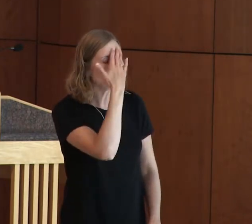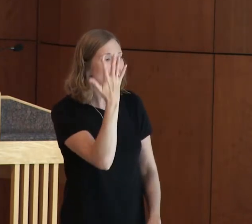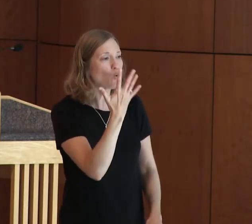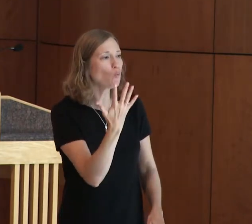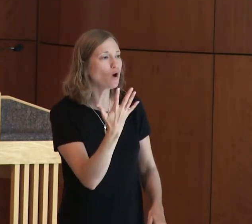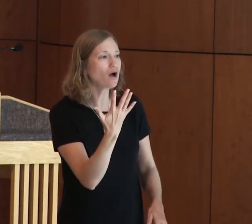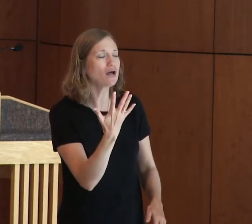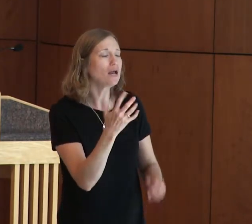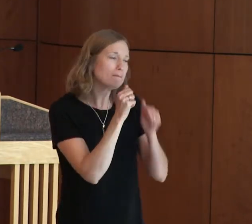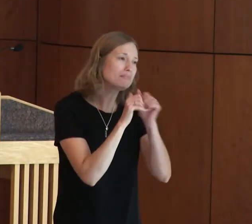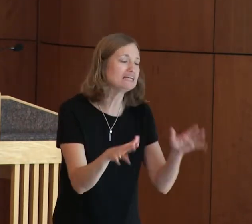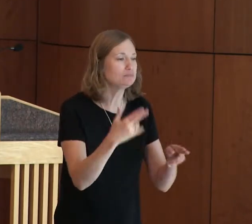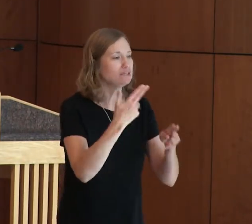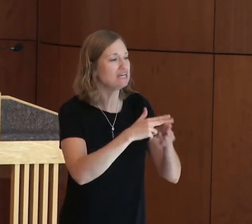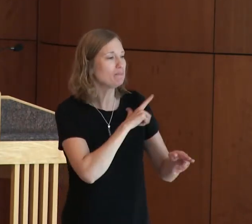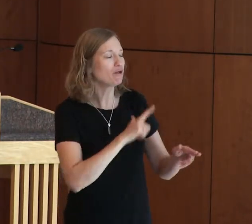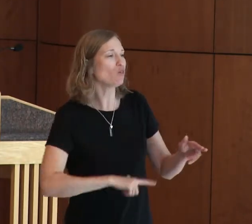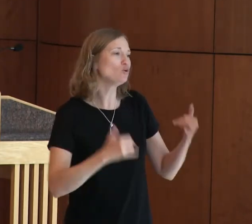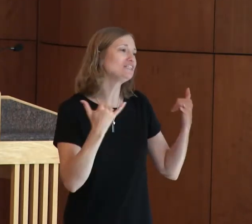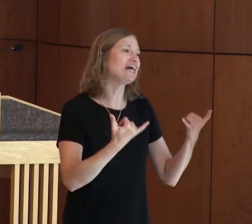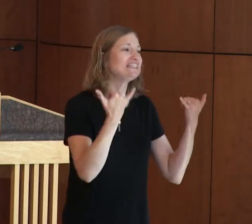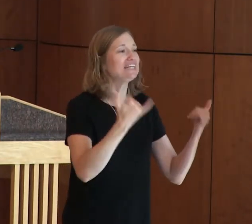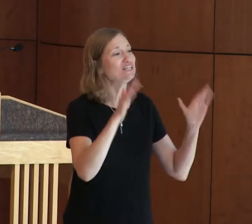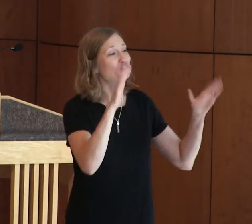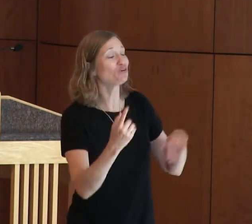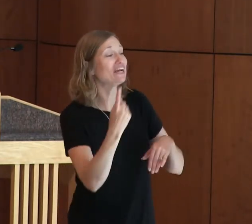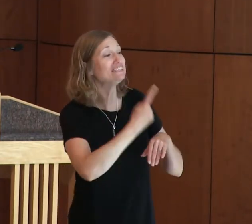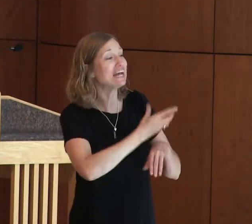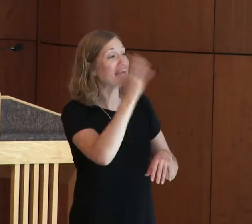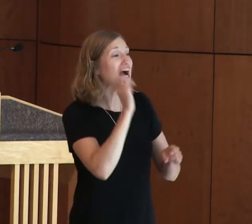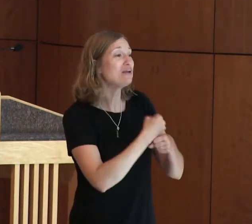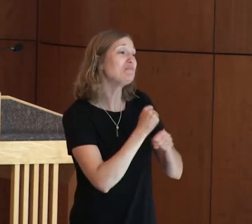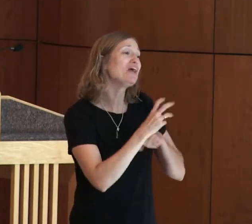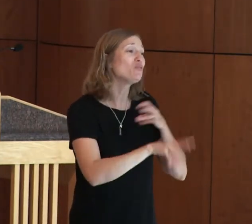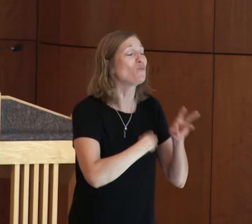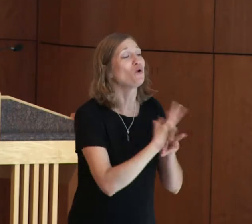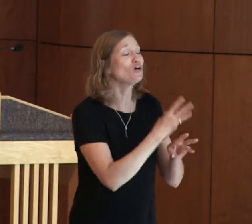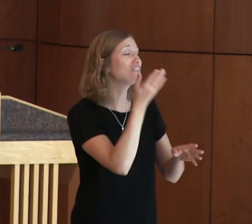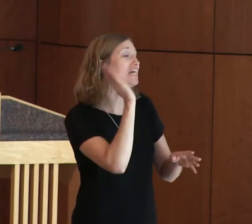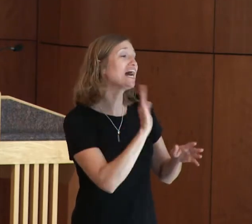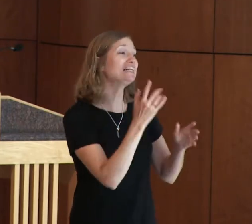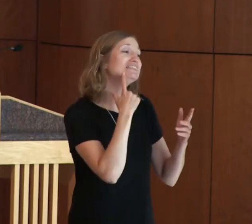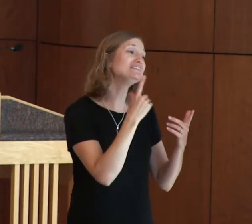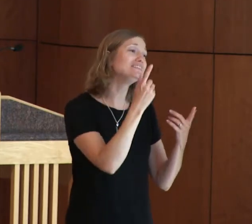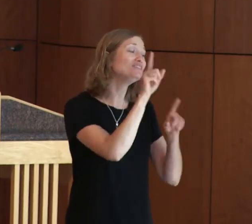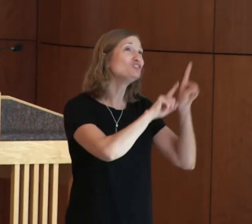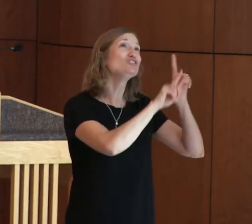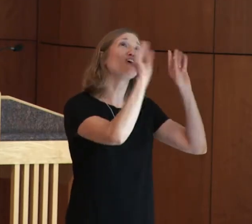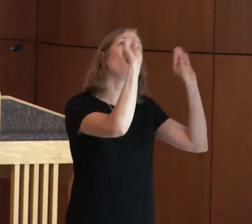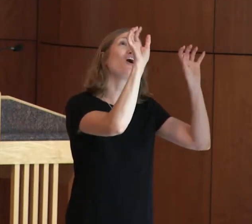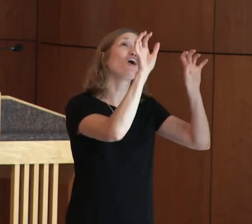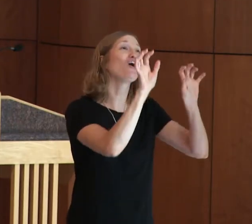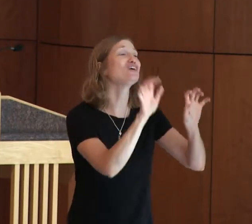the name of the Lord. Today is such a great day. God has created the whole world. God has set the stars and the sun in their